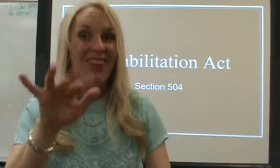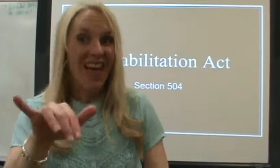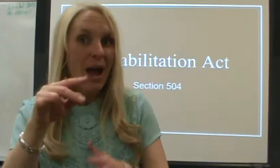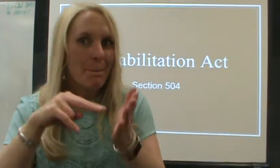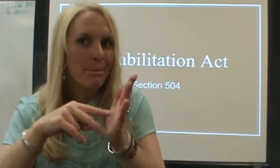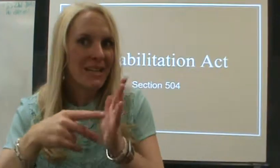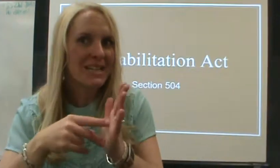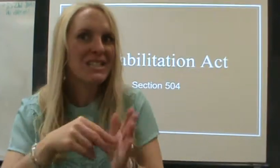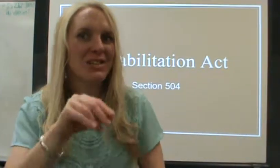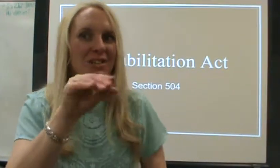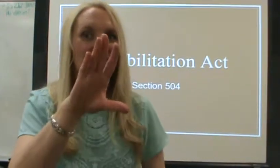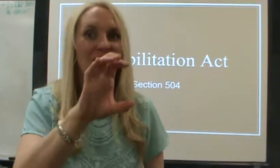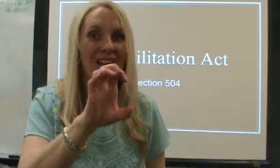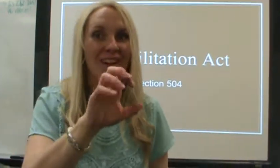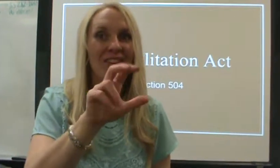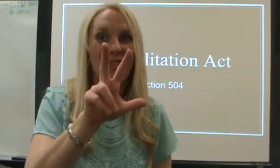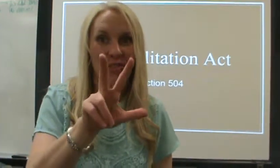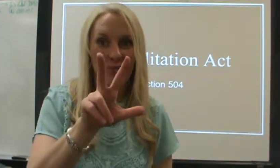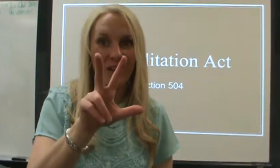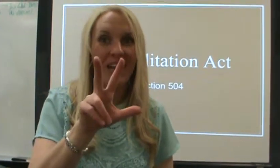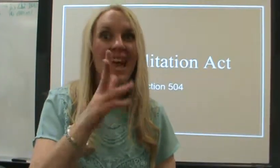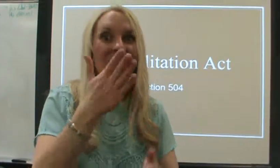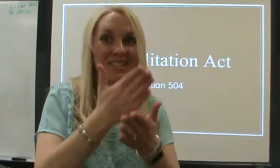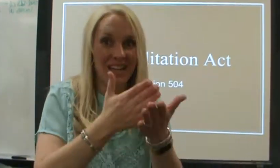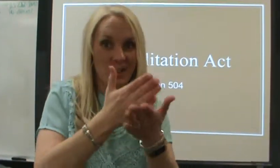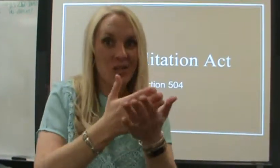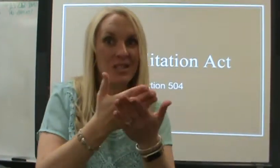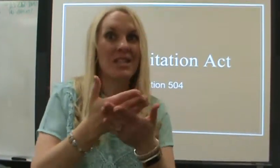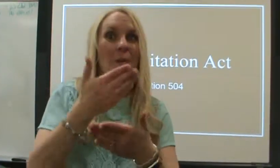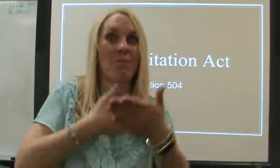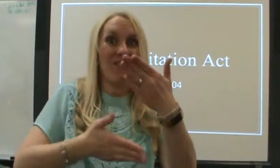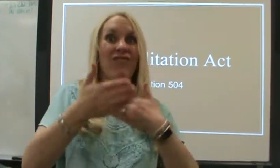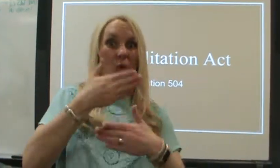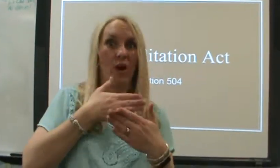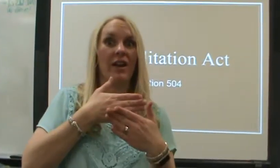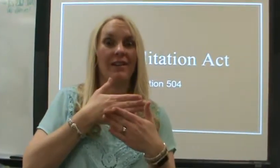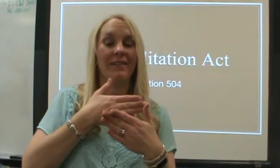That means there's 503 sections before it.